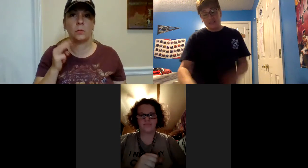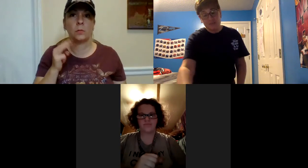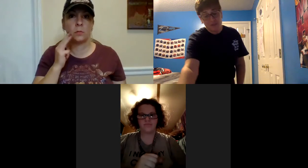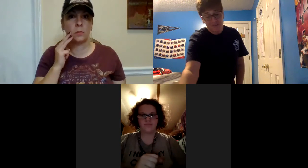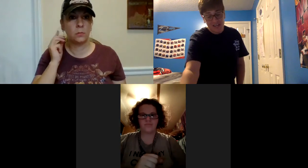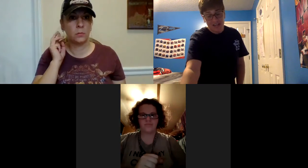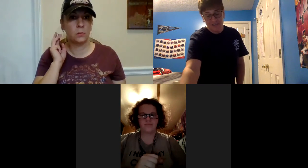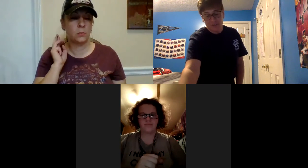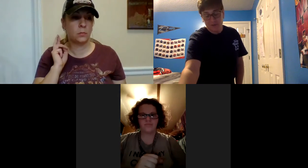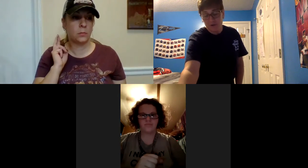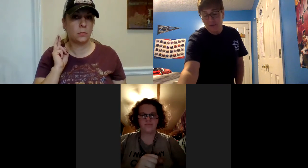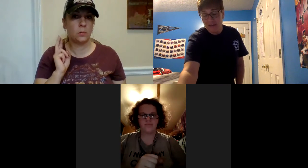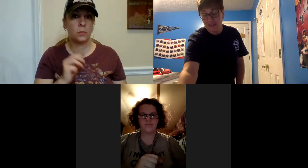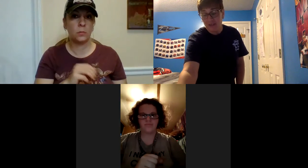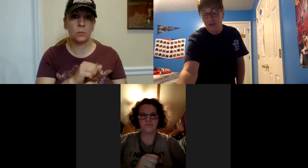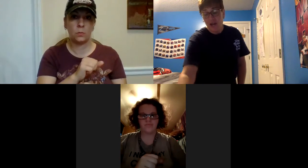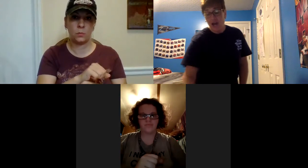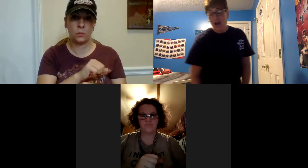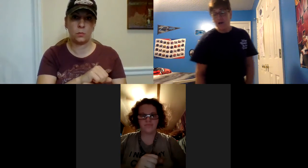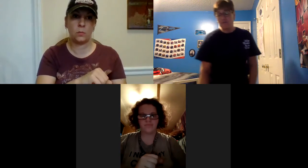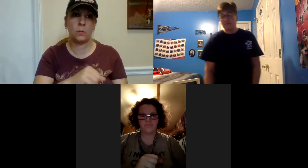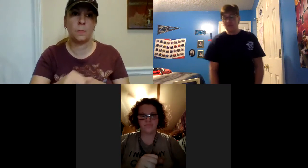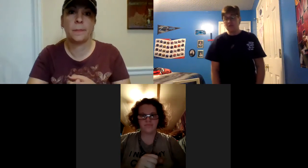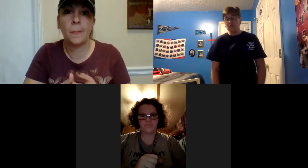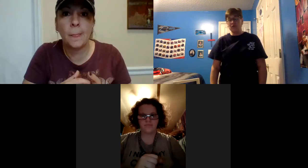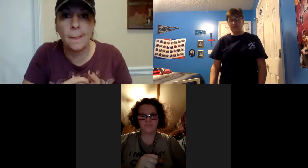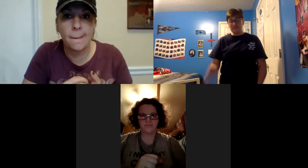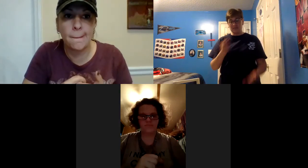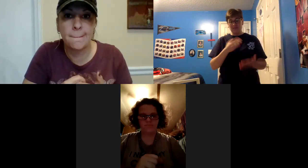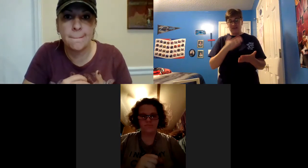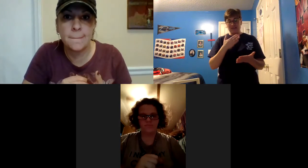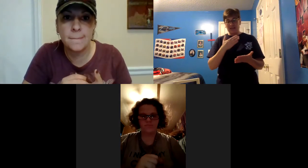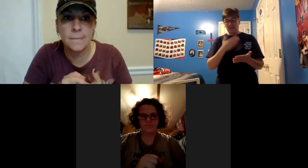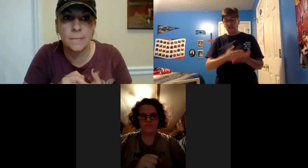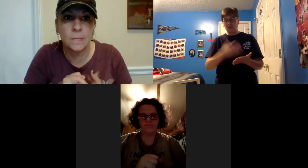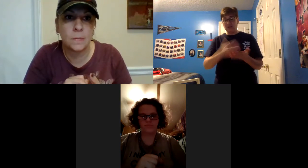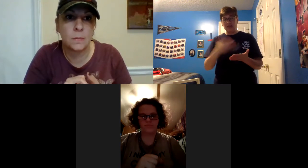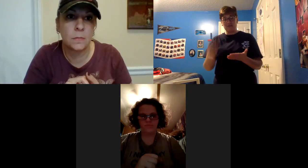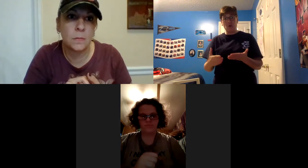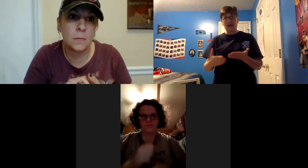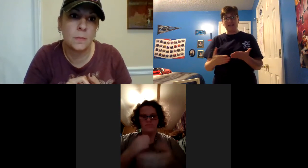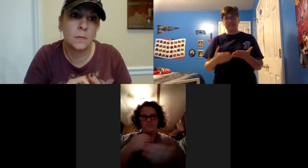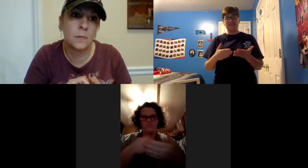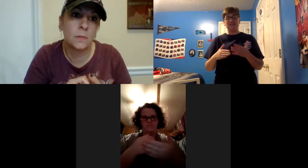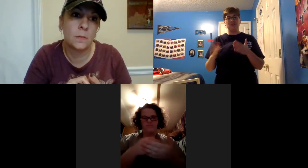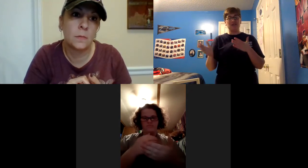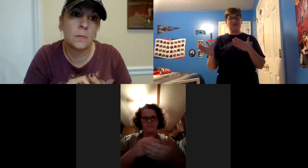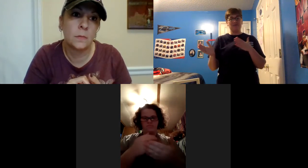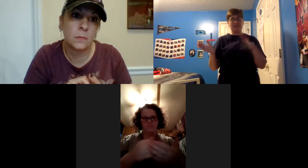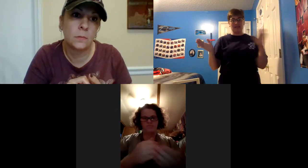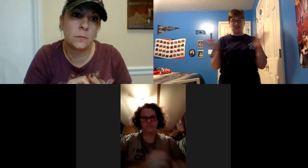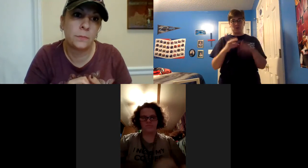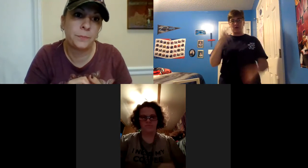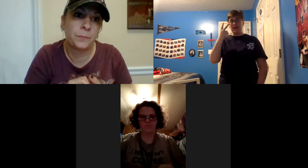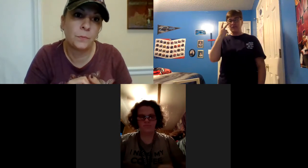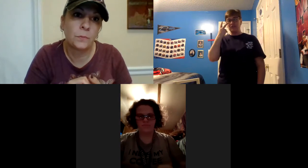even simplify, I feel like we're doing math here. You could even simplify that look left twice. You can even